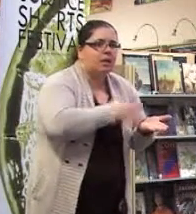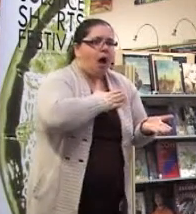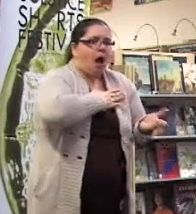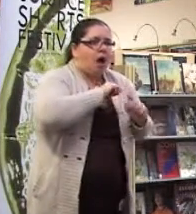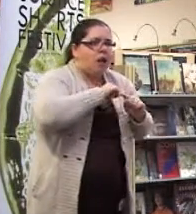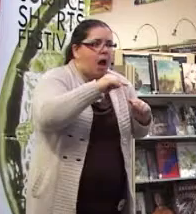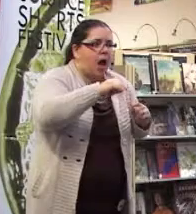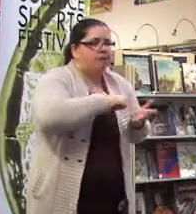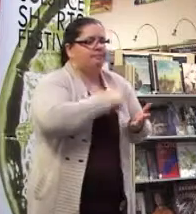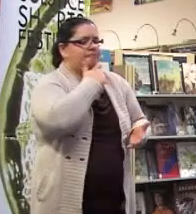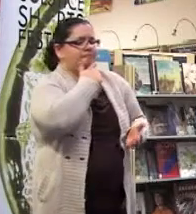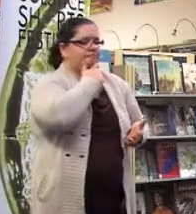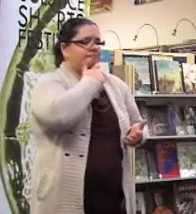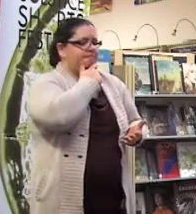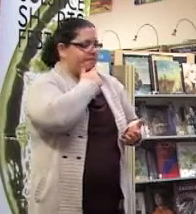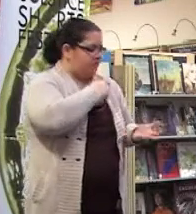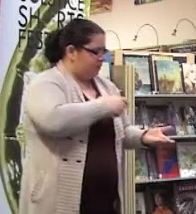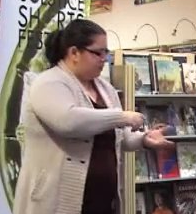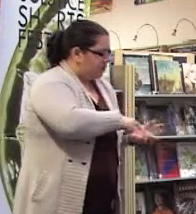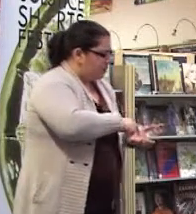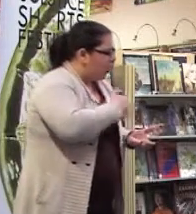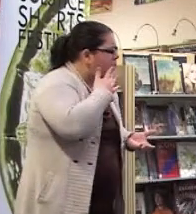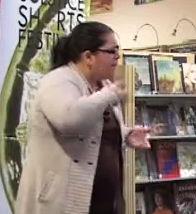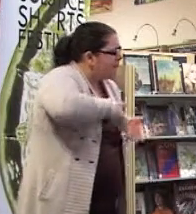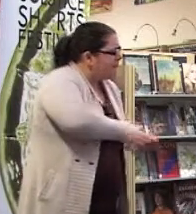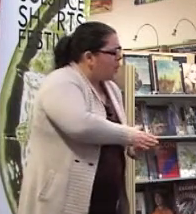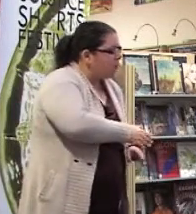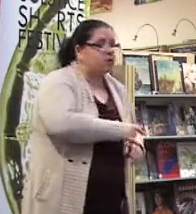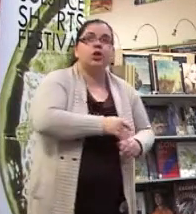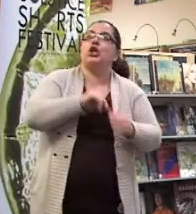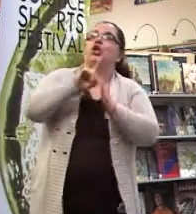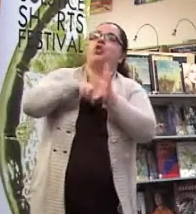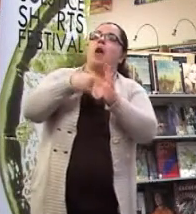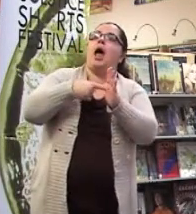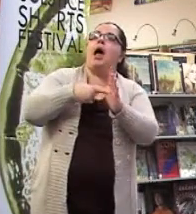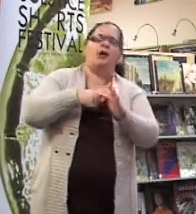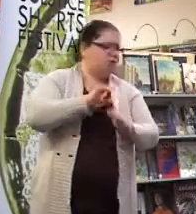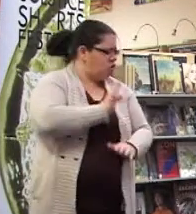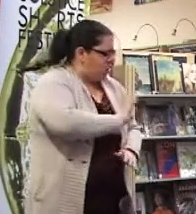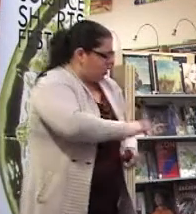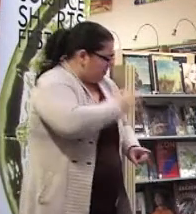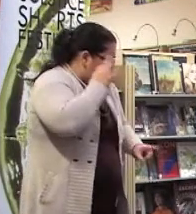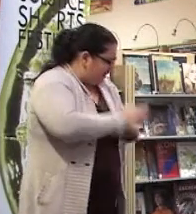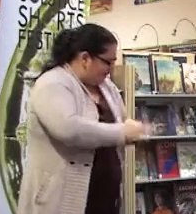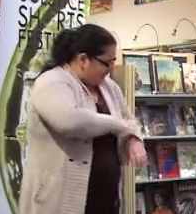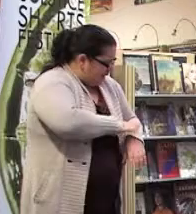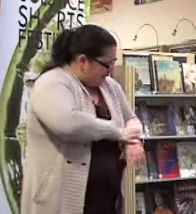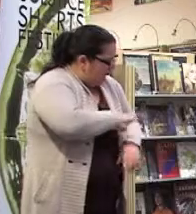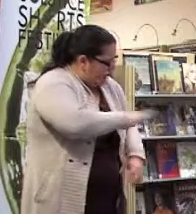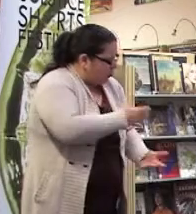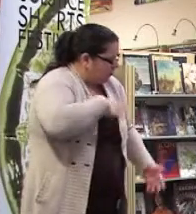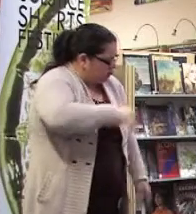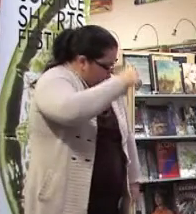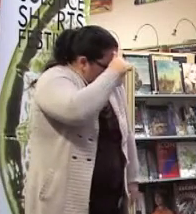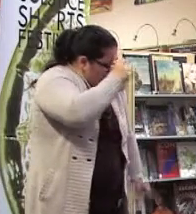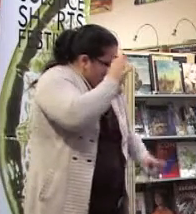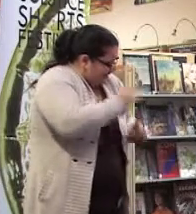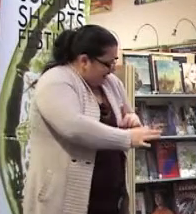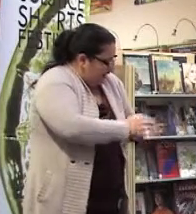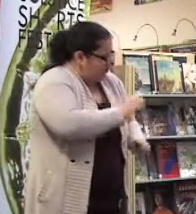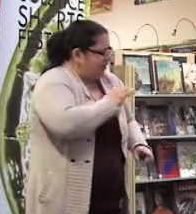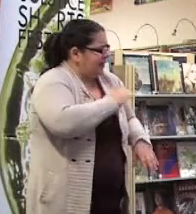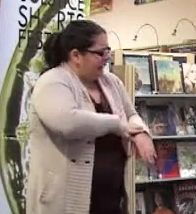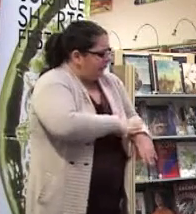heartline? Let's see, when were you born? July, says my sister. No, precise times, child. We need to know the